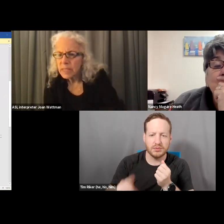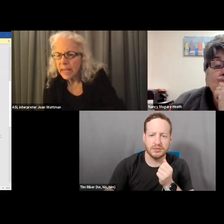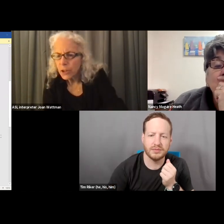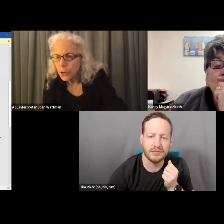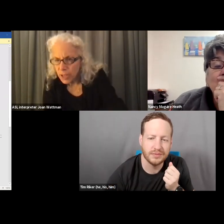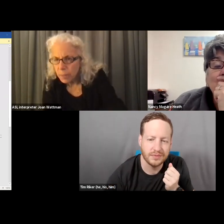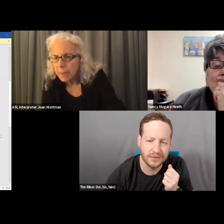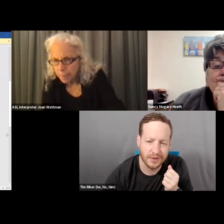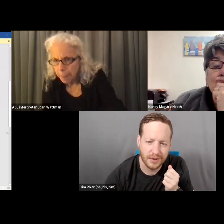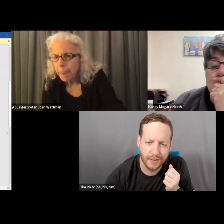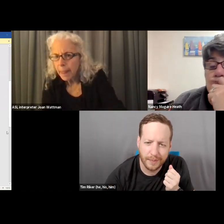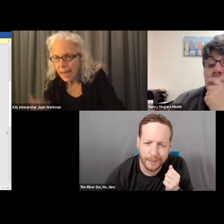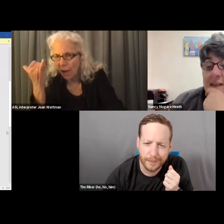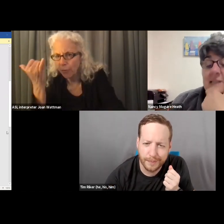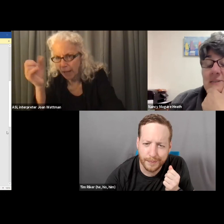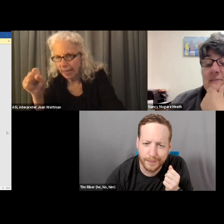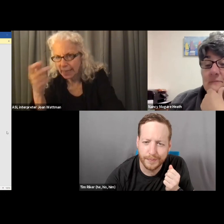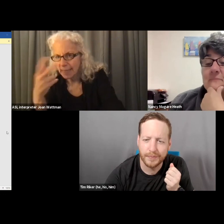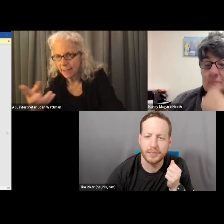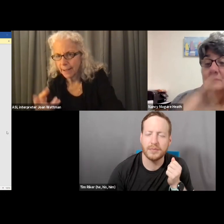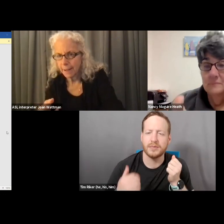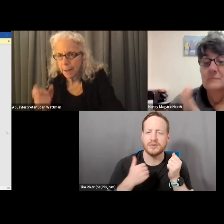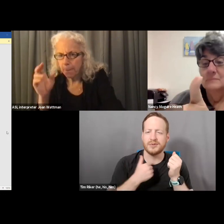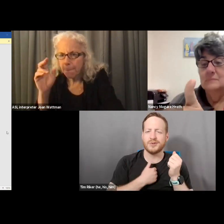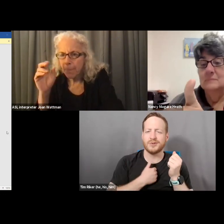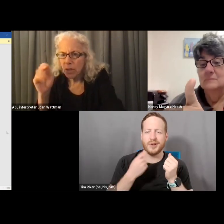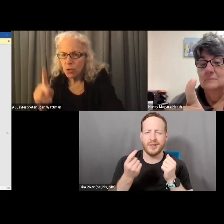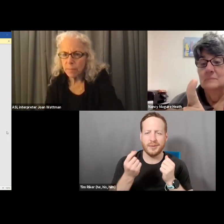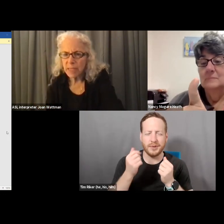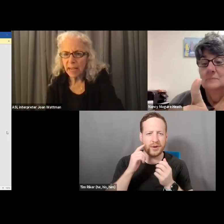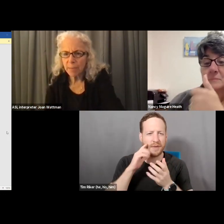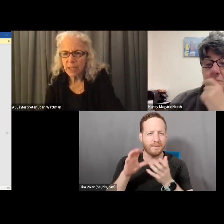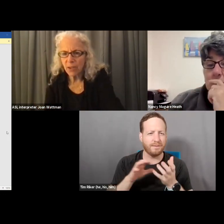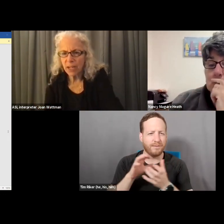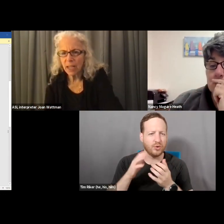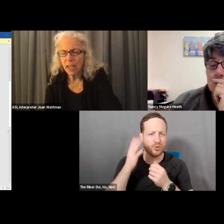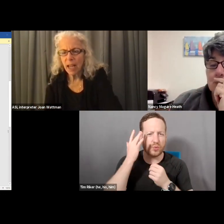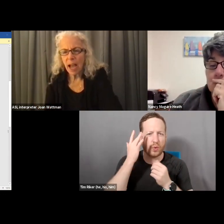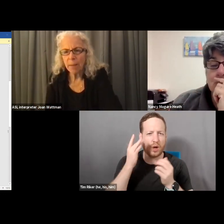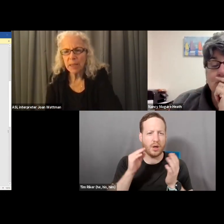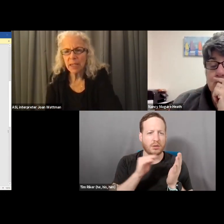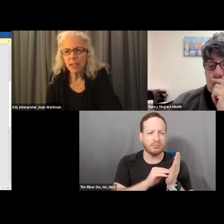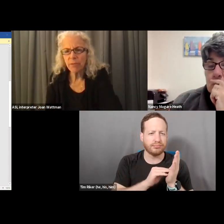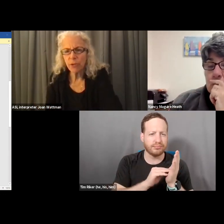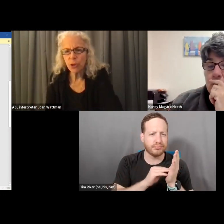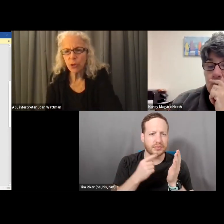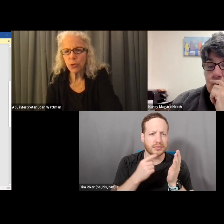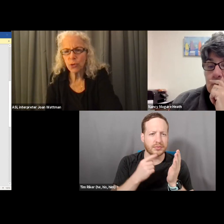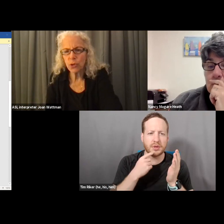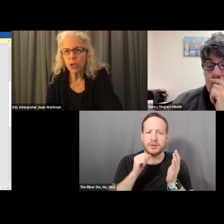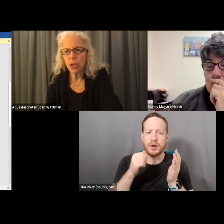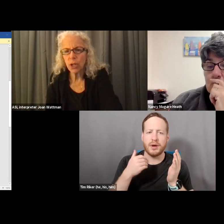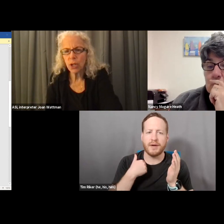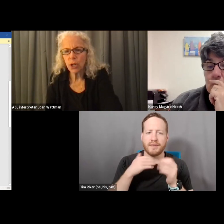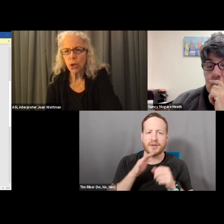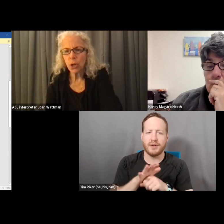Tim is saying, can you see me? yes. So Tim's saying, I'm sorry, I'm a little confused